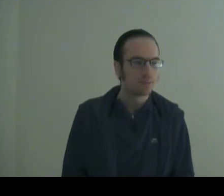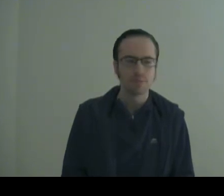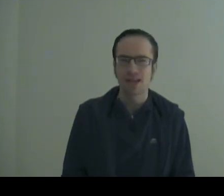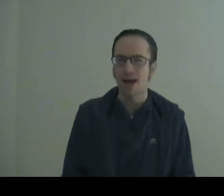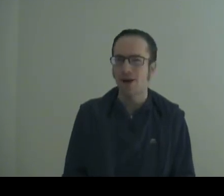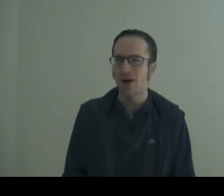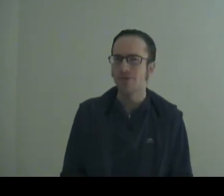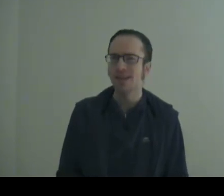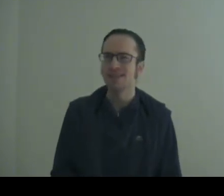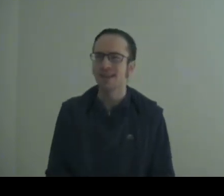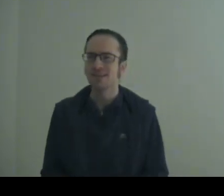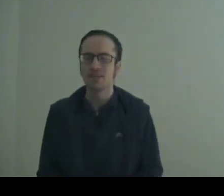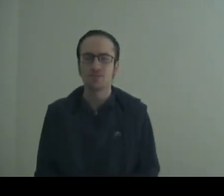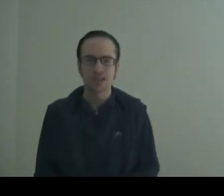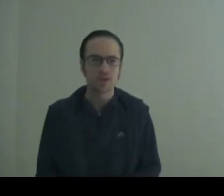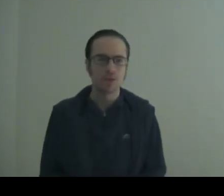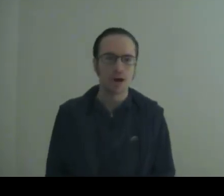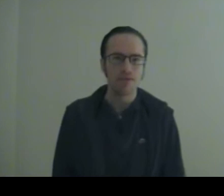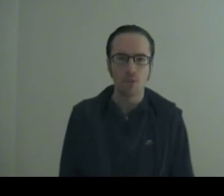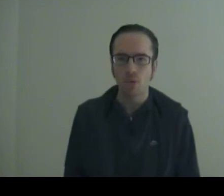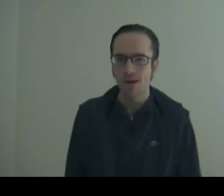but yeah, how exactly did Rico avoid